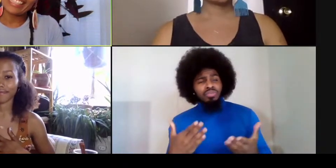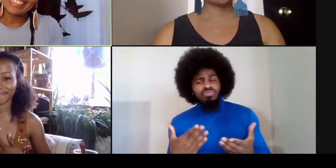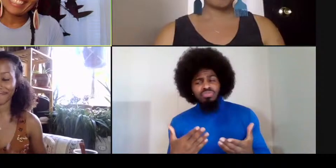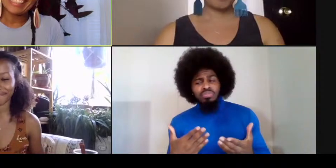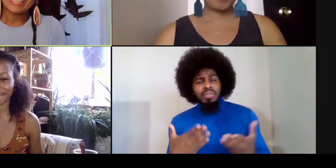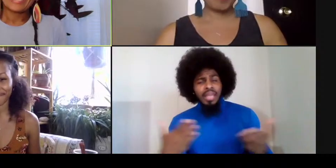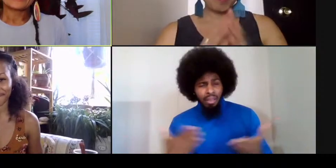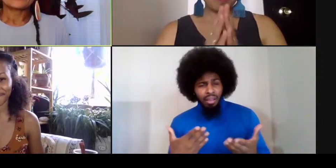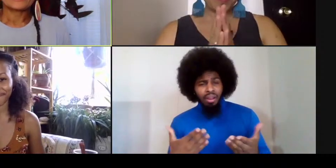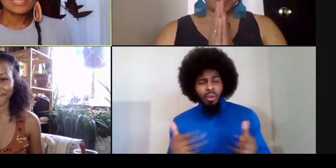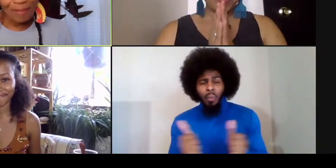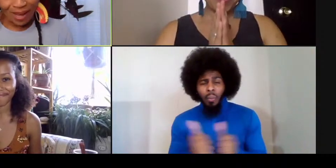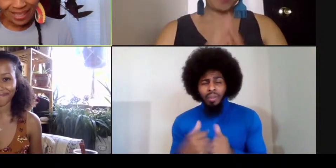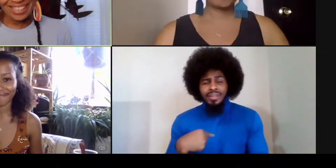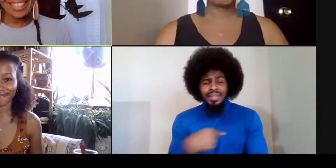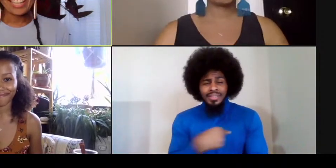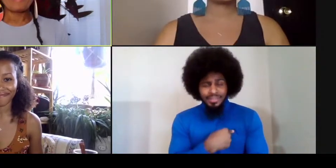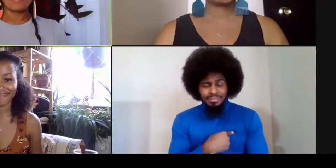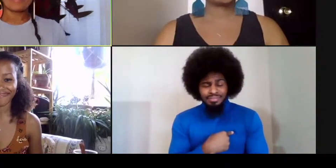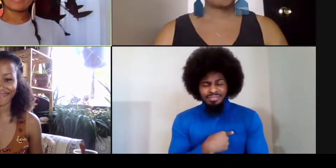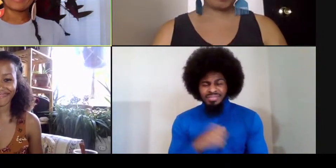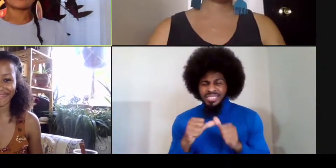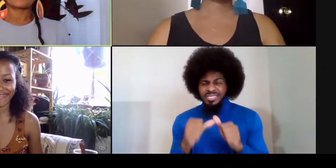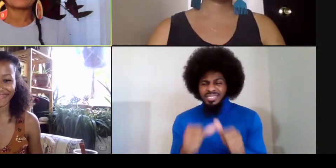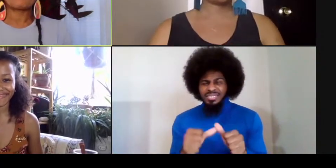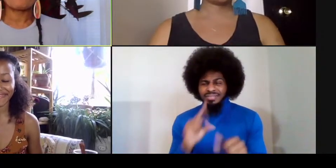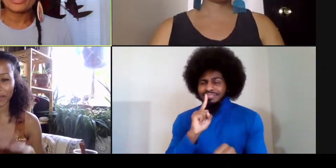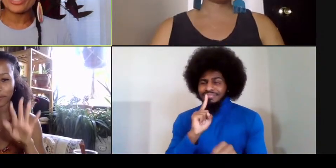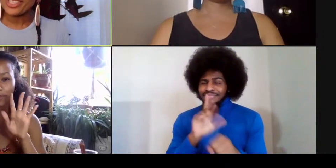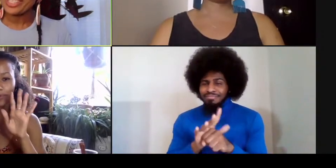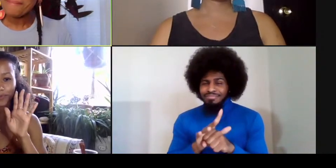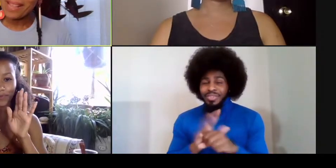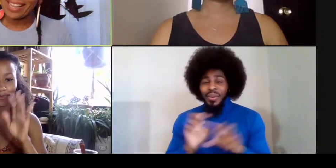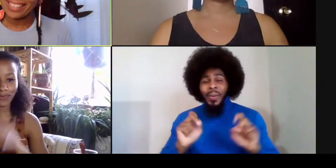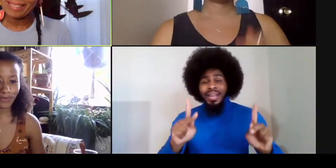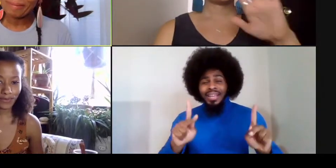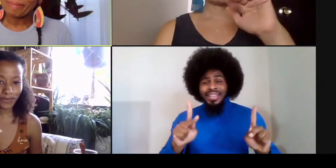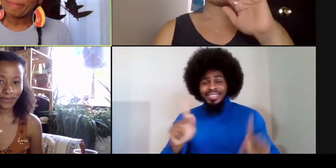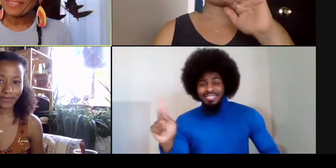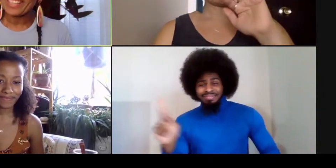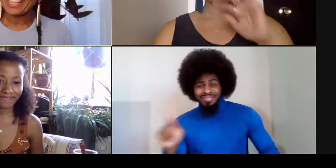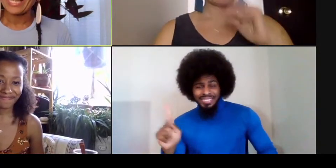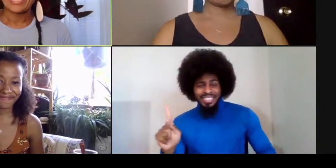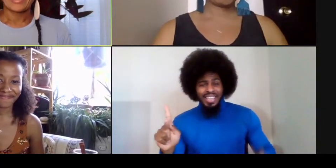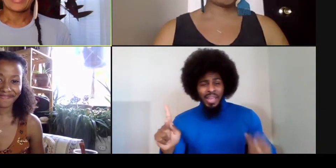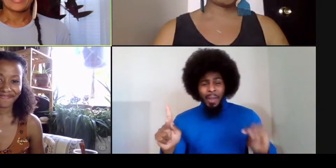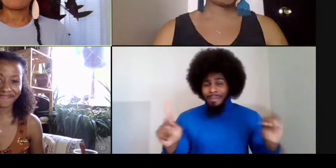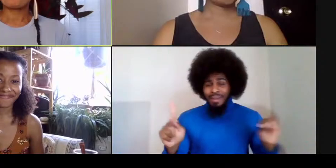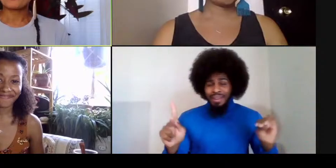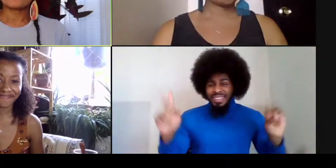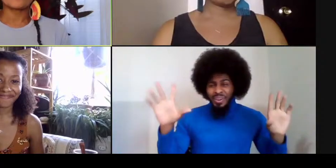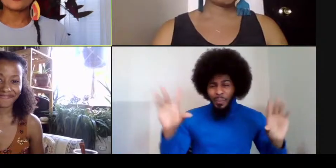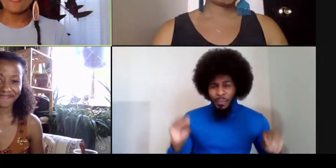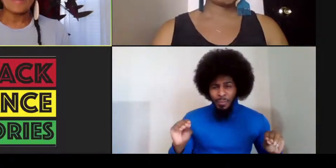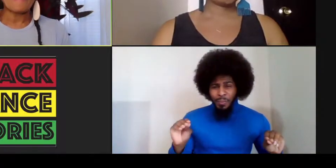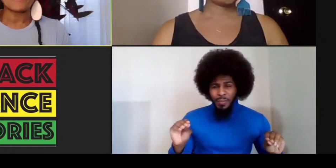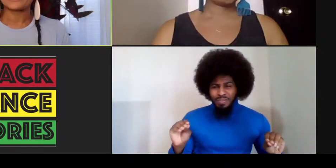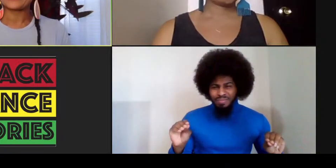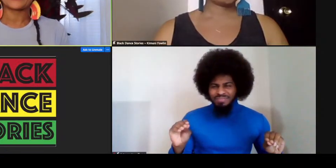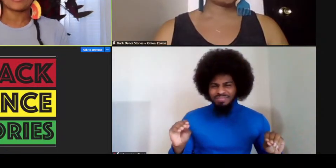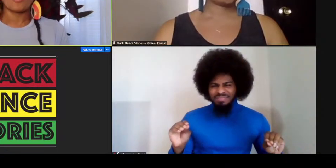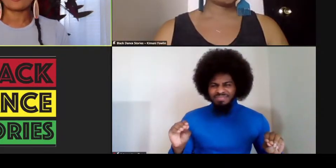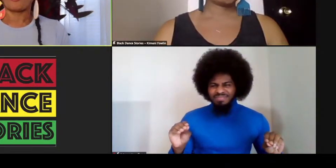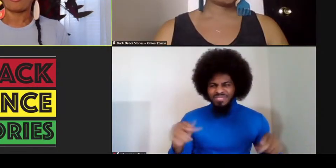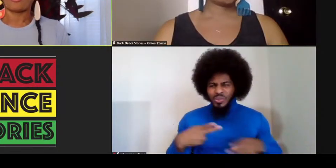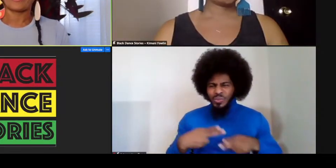right. Kimani and Makita are gonna leave for just a minute. And we are so happy to